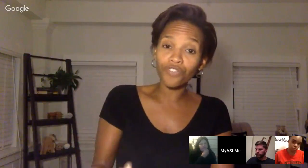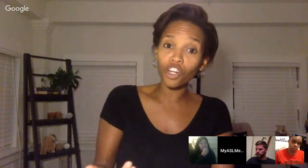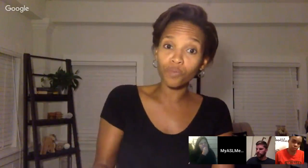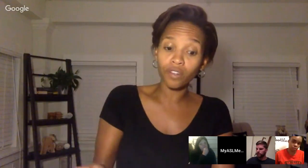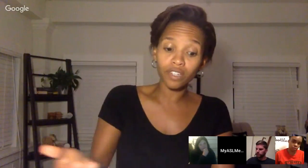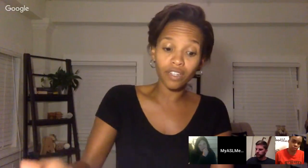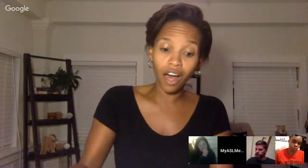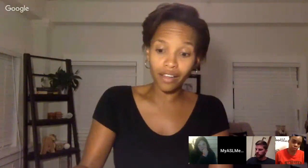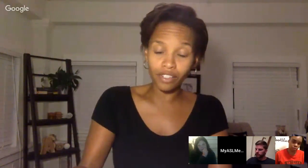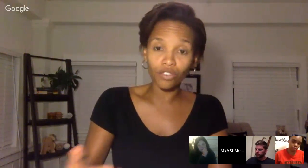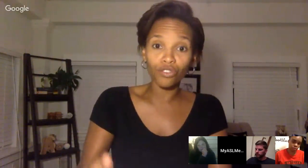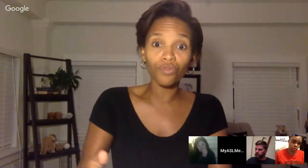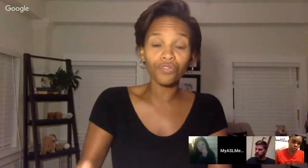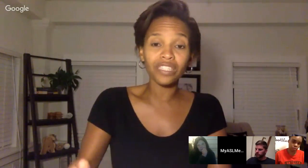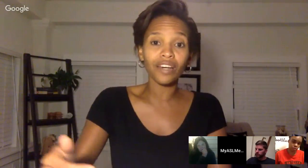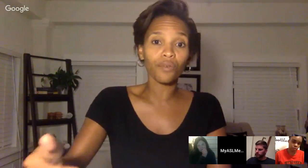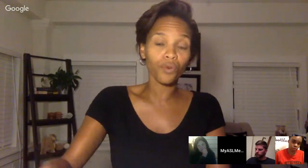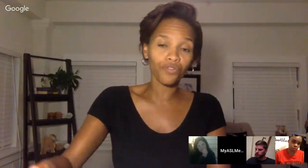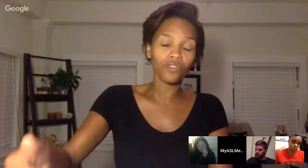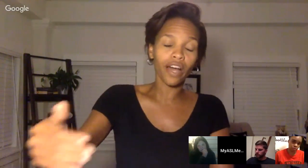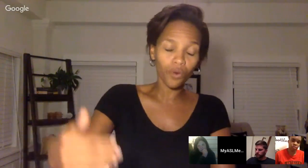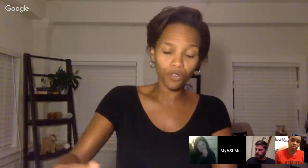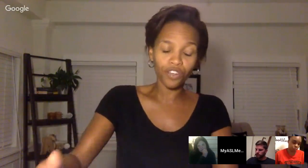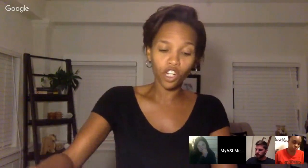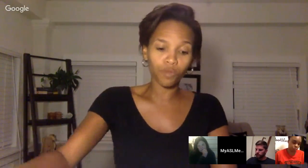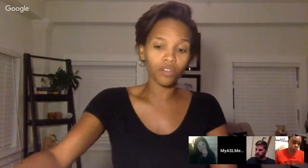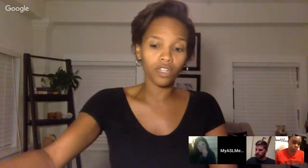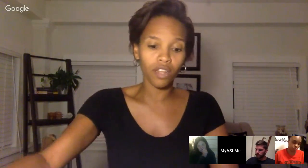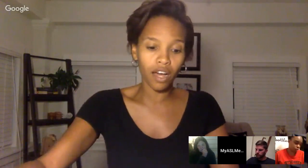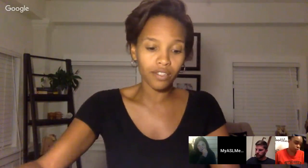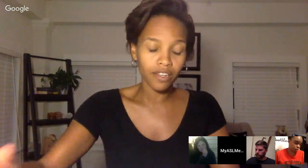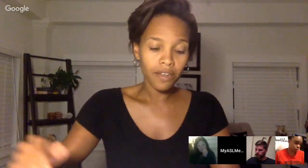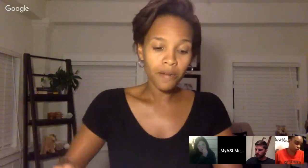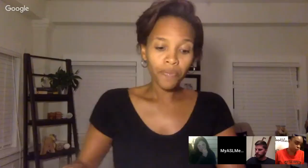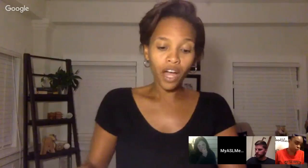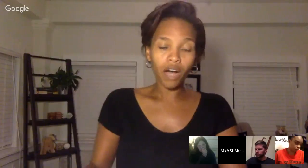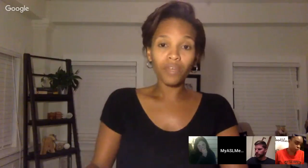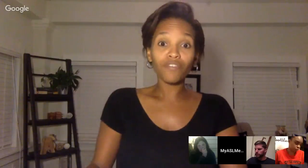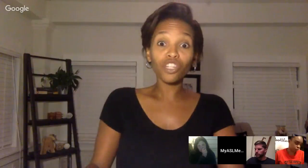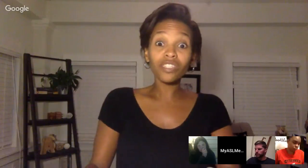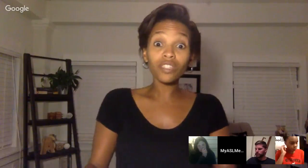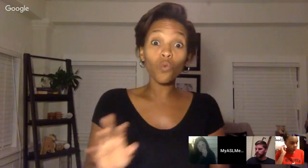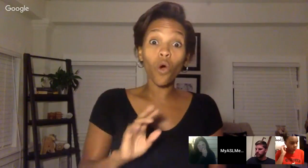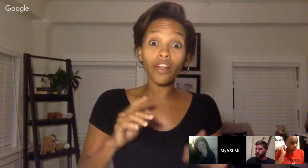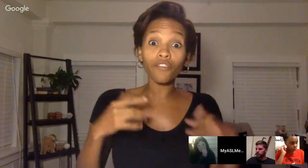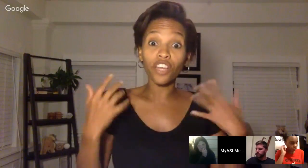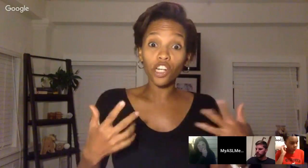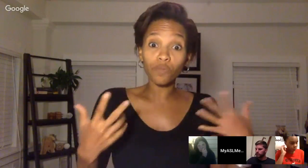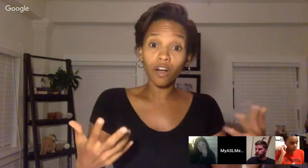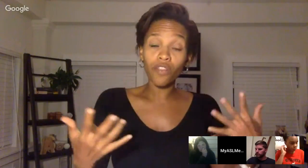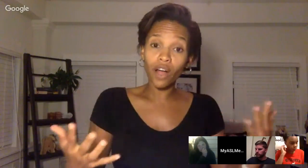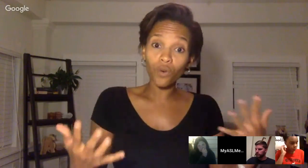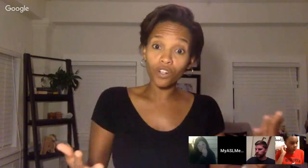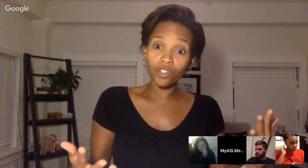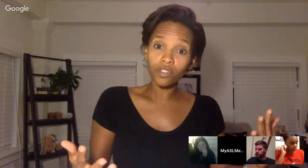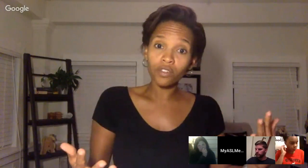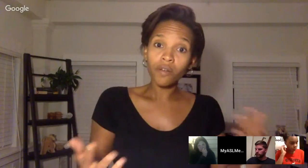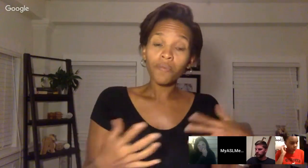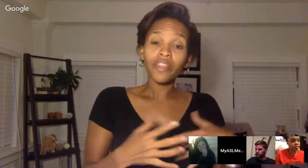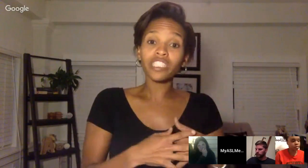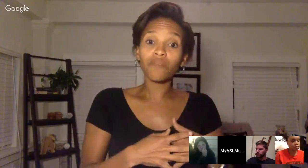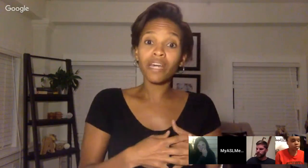that word fingerspelled a lot. You do see that word fingerspelled a lot. If she didn't want to fingerspell that